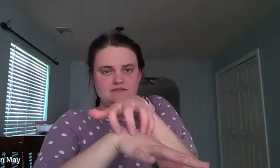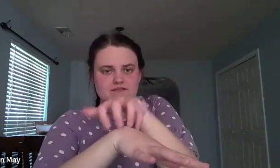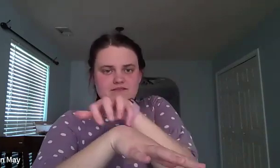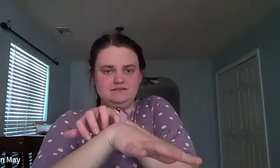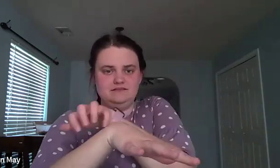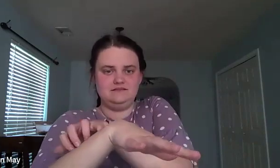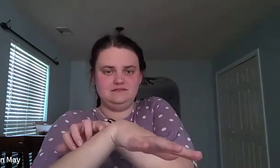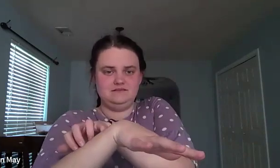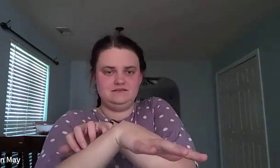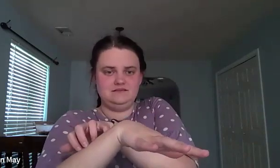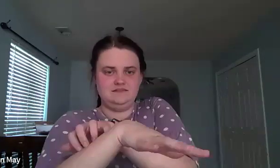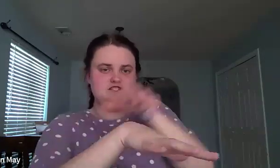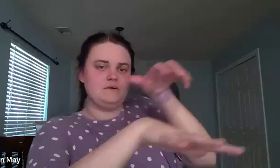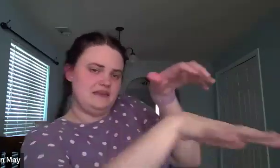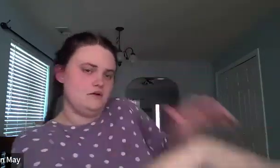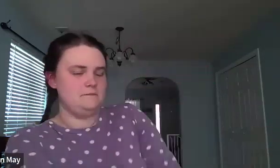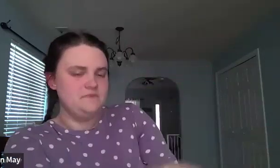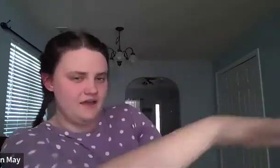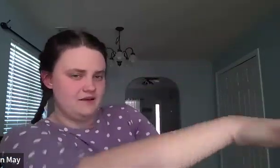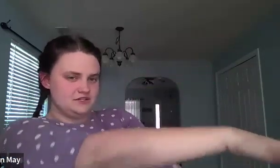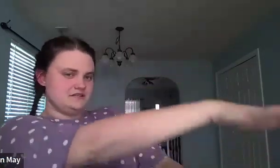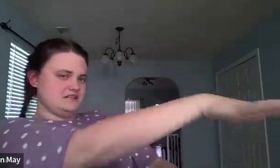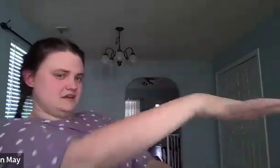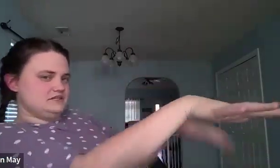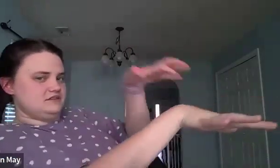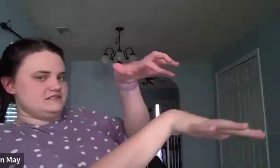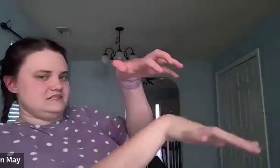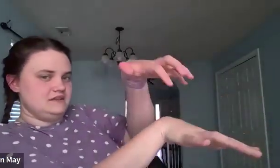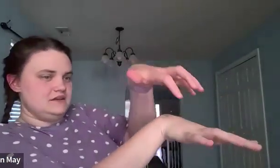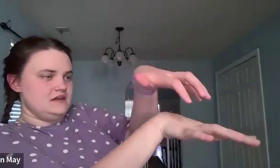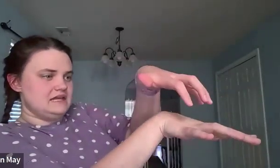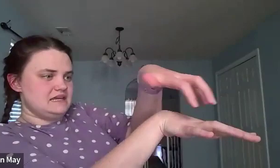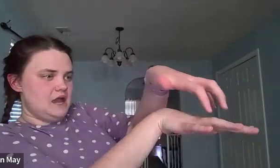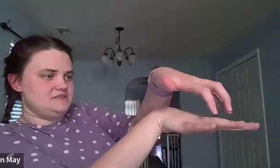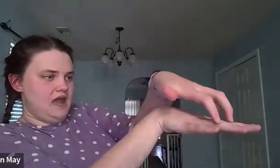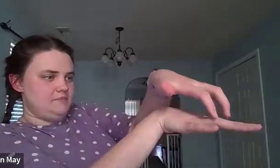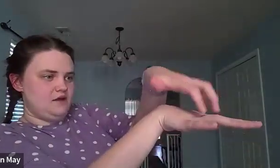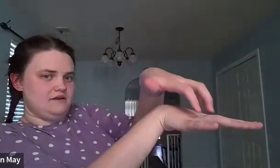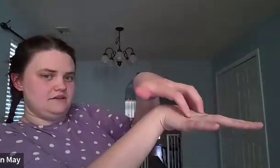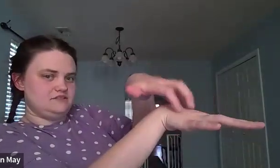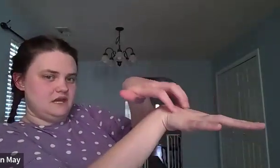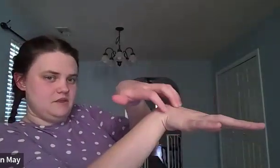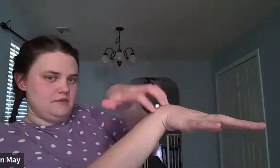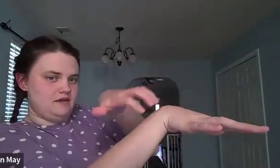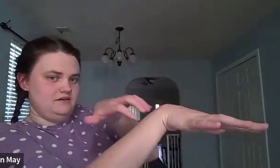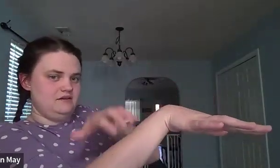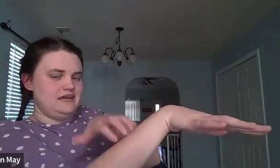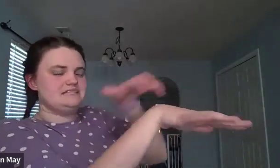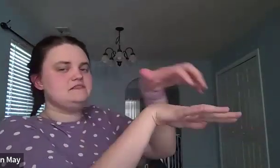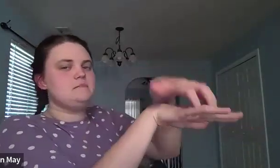grapes. So like, okay, yeah, I'm going to turn it sideways so you can see. It's like I'm tapping on my fingers and coming in the back. It's like the